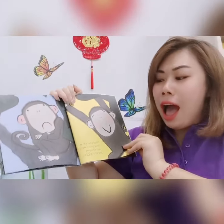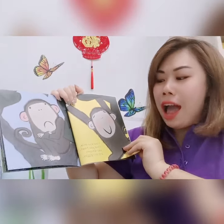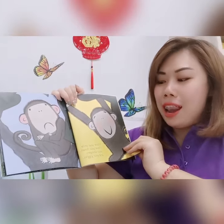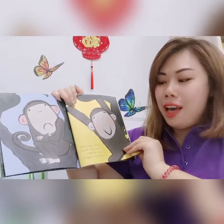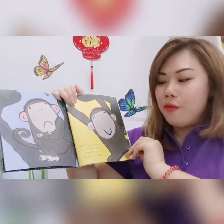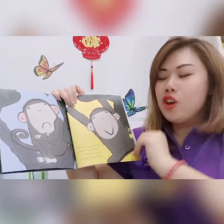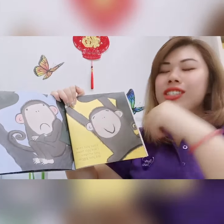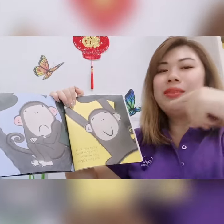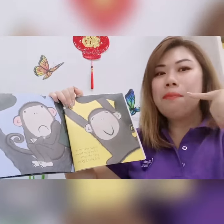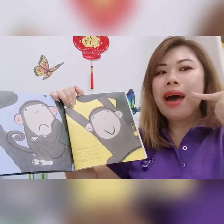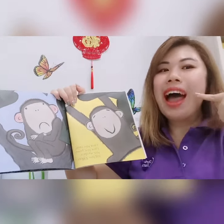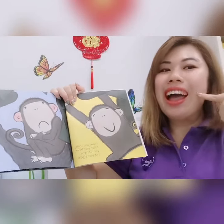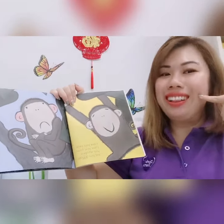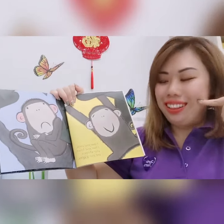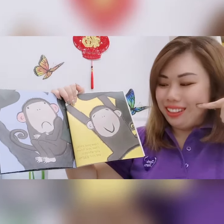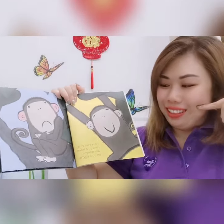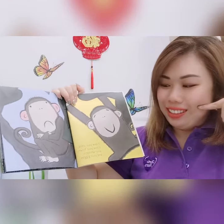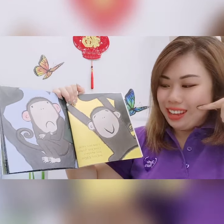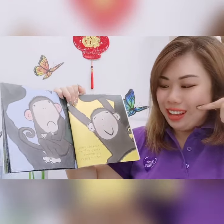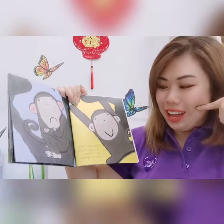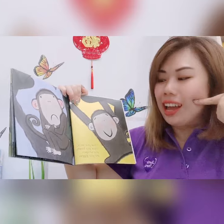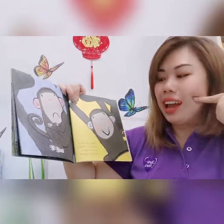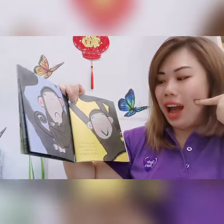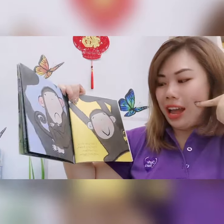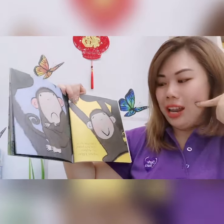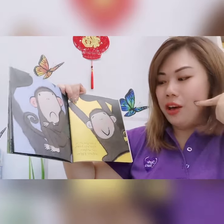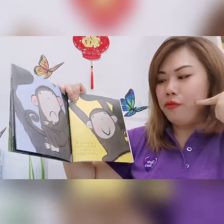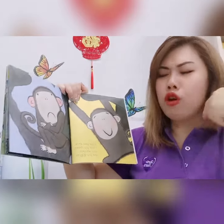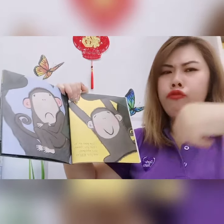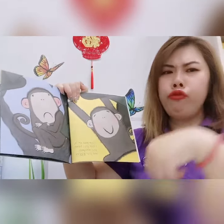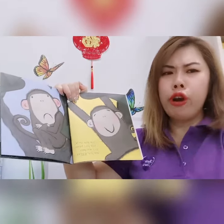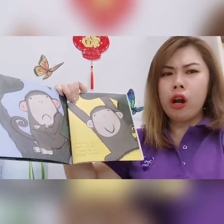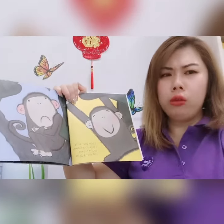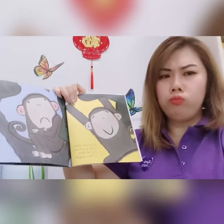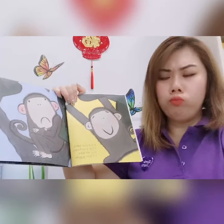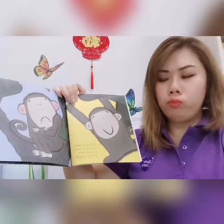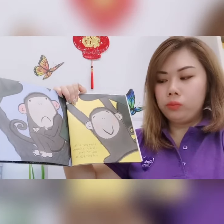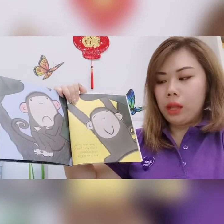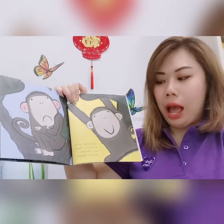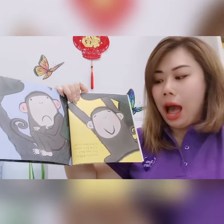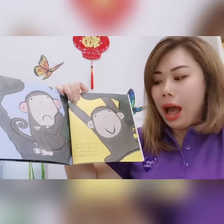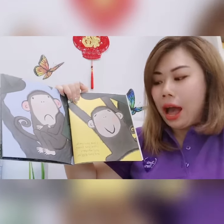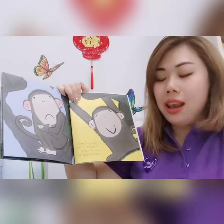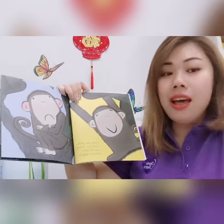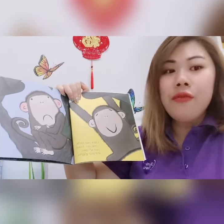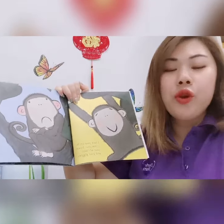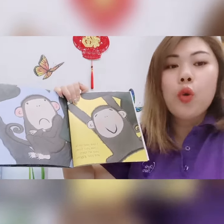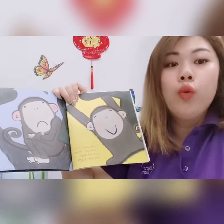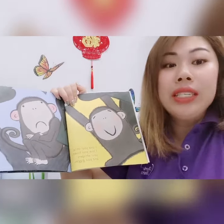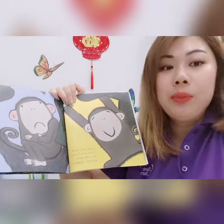I love your smile. I love your frown. I love your